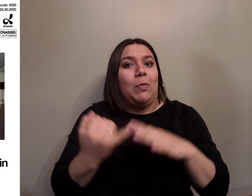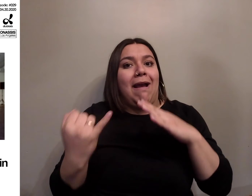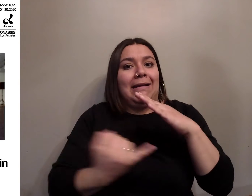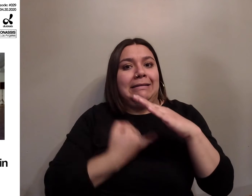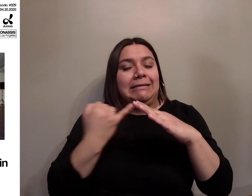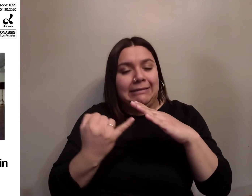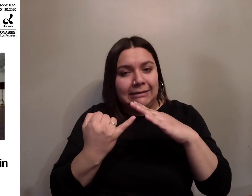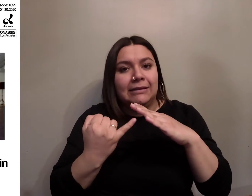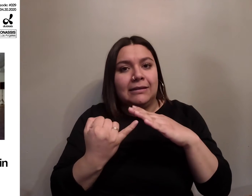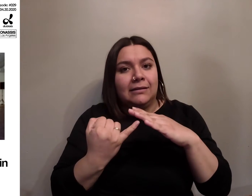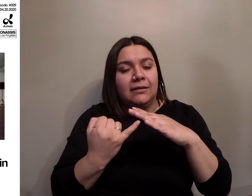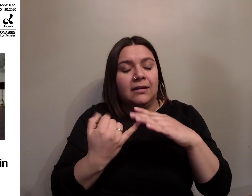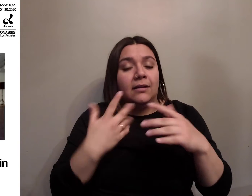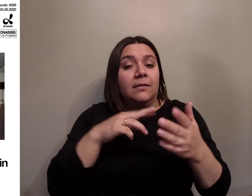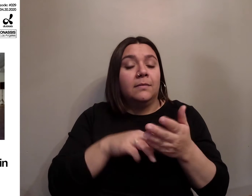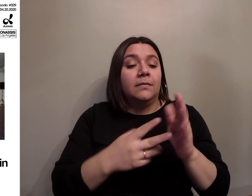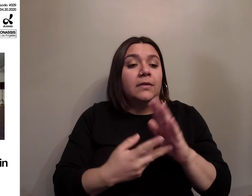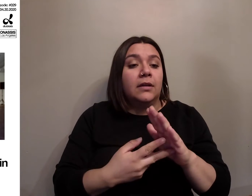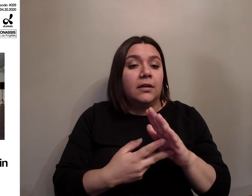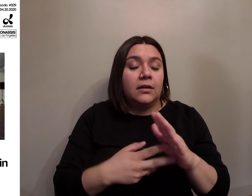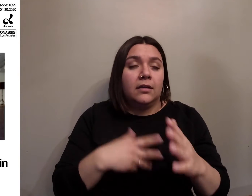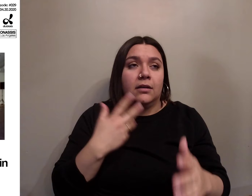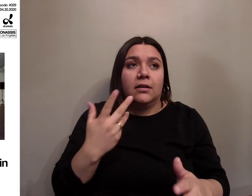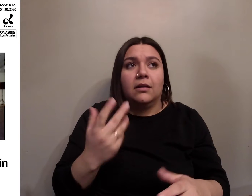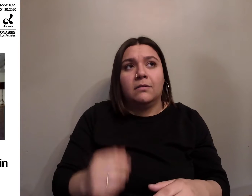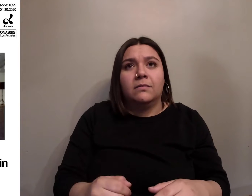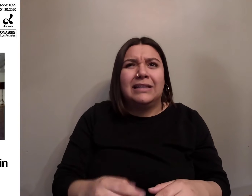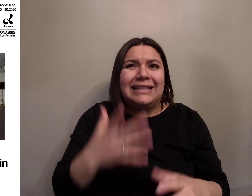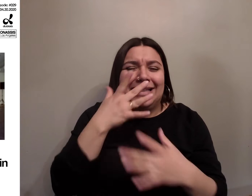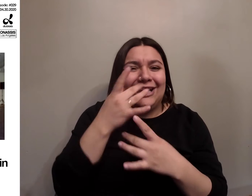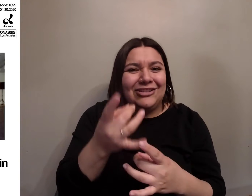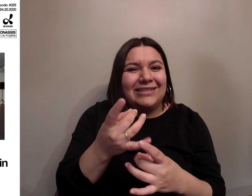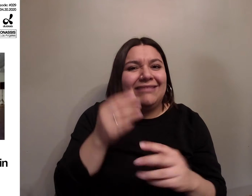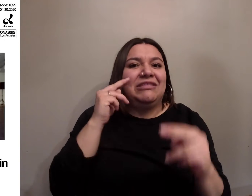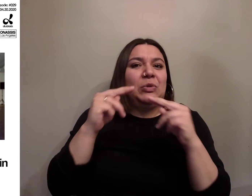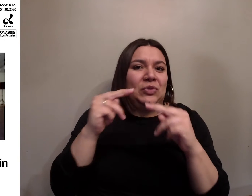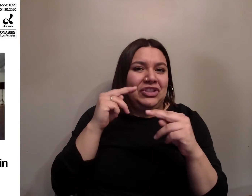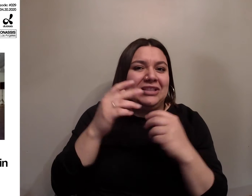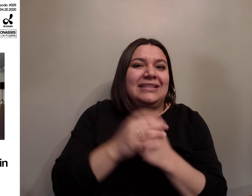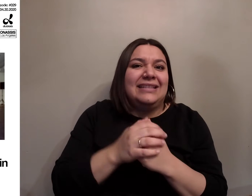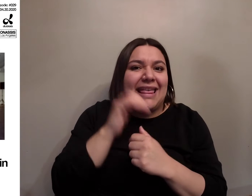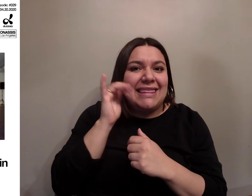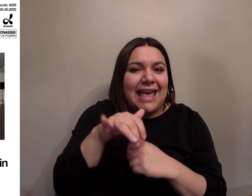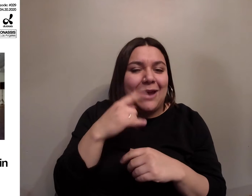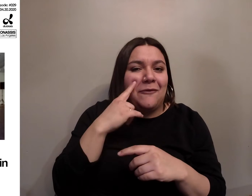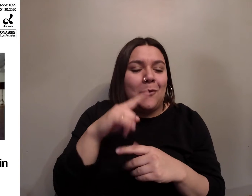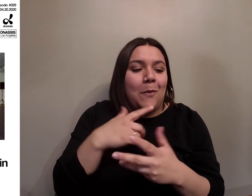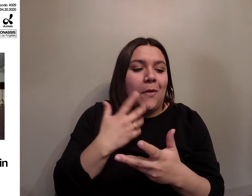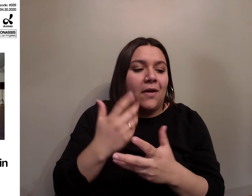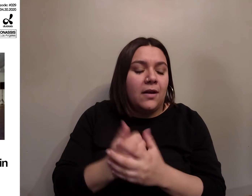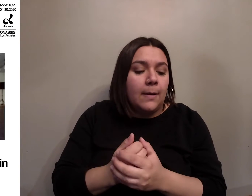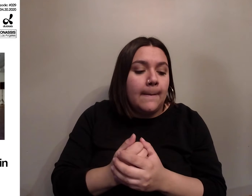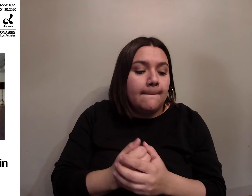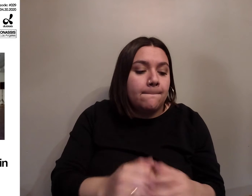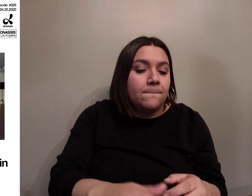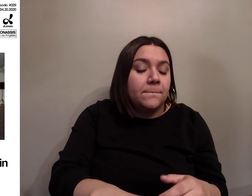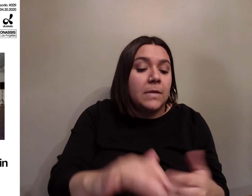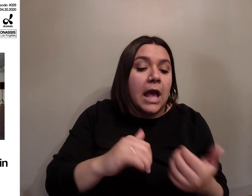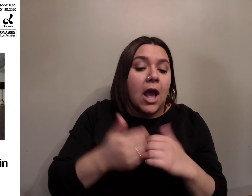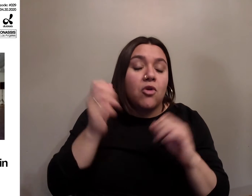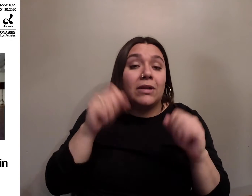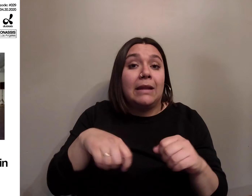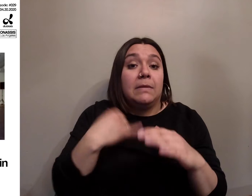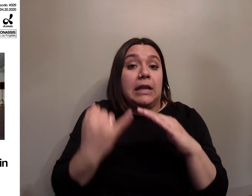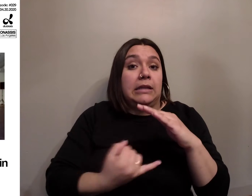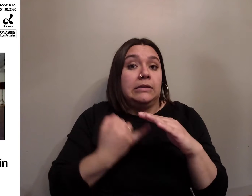isolating ourselves. So it's a really interesting negotiation between how